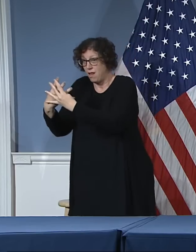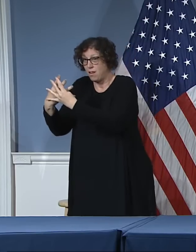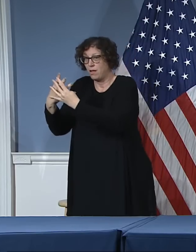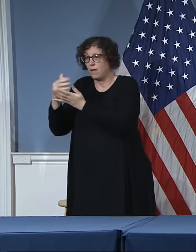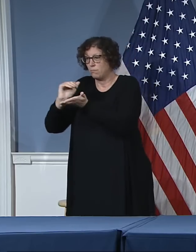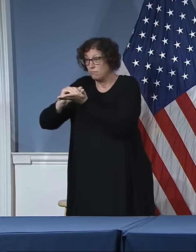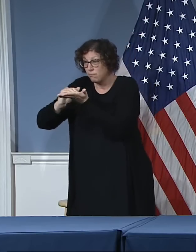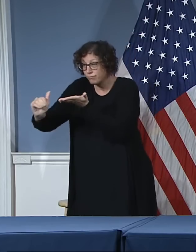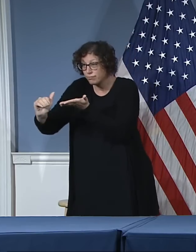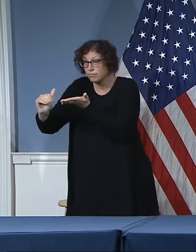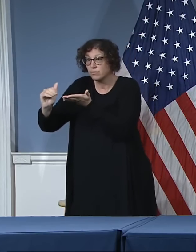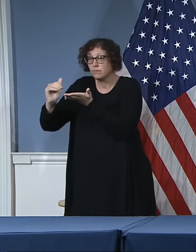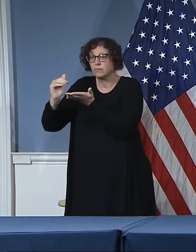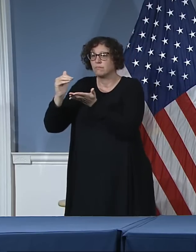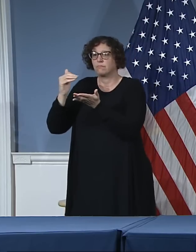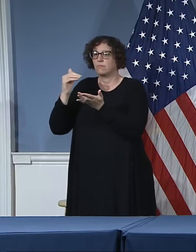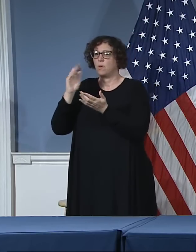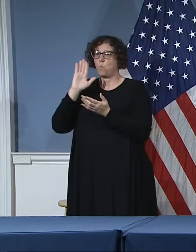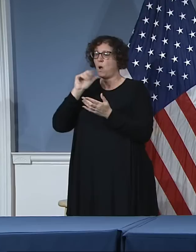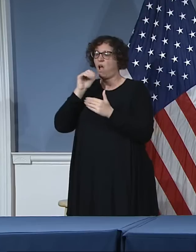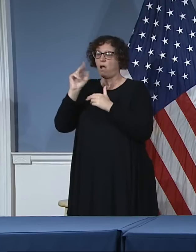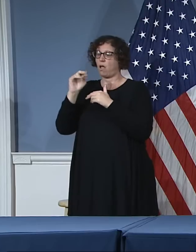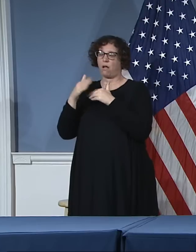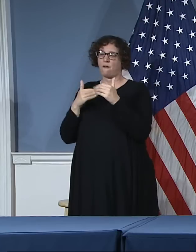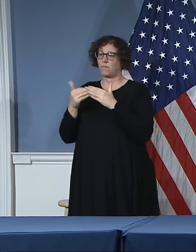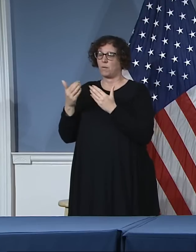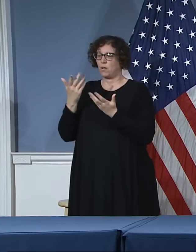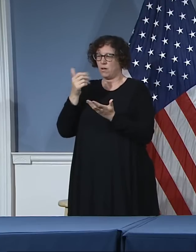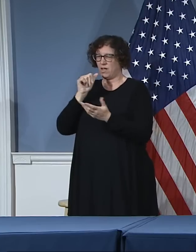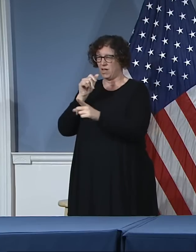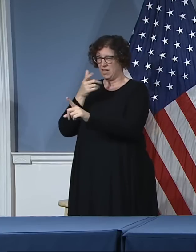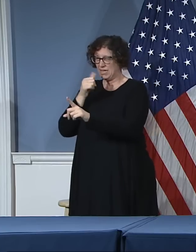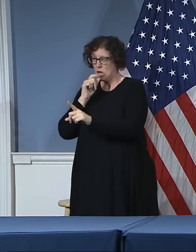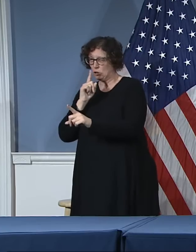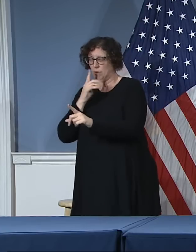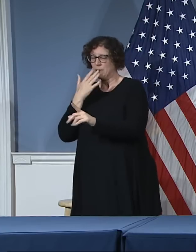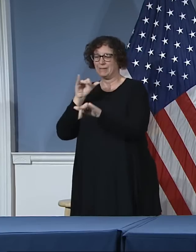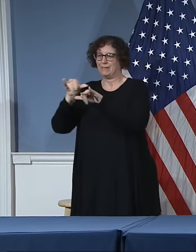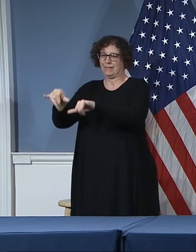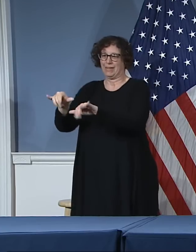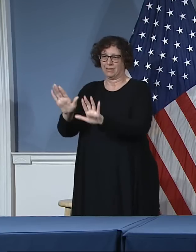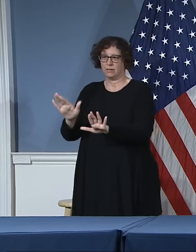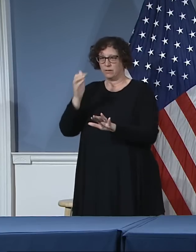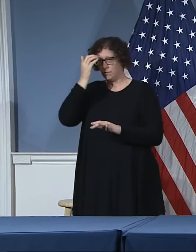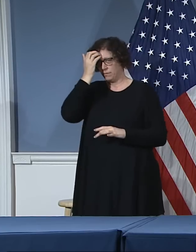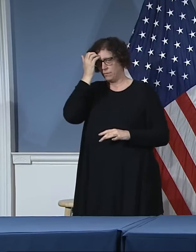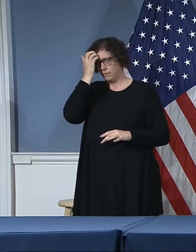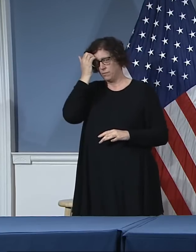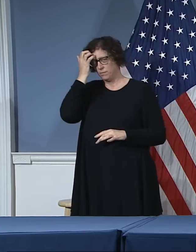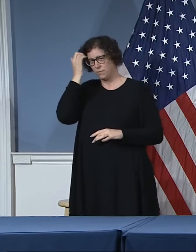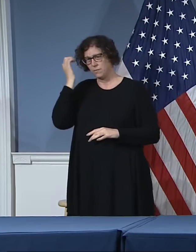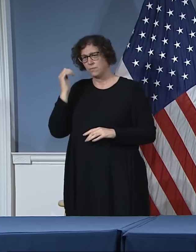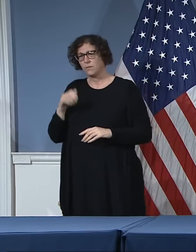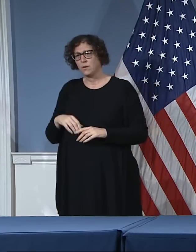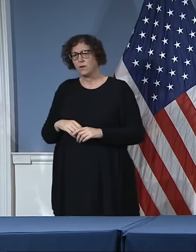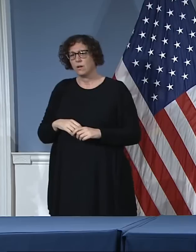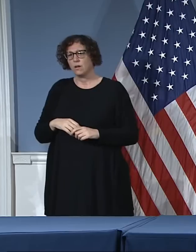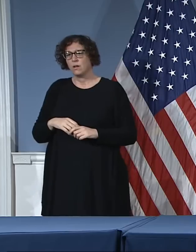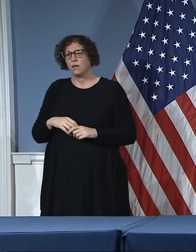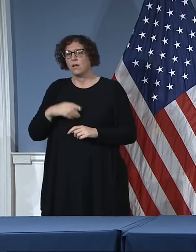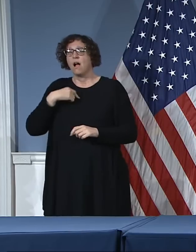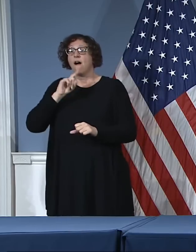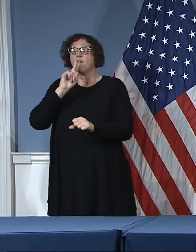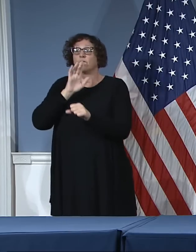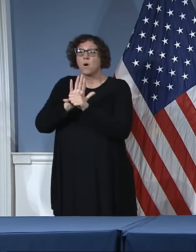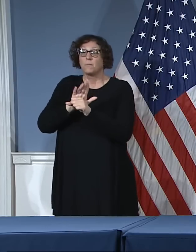the point that we believe is appropriate. I cannot confirm the report that you just gave. I've heard that, but I have not heard it in a confirmed